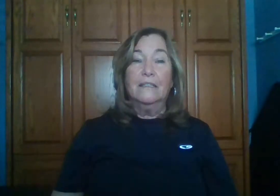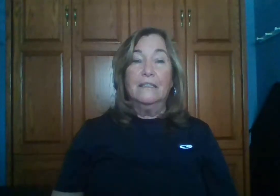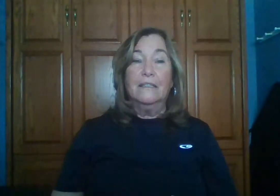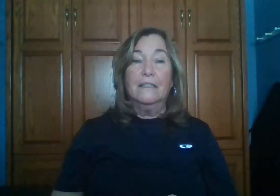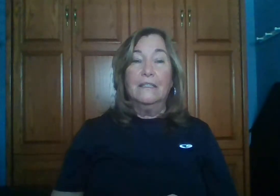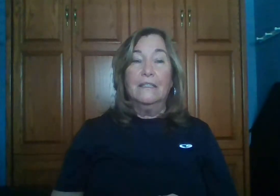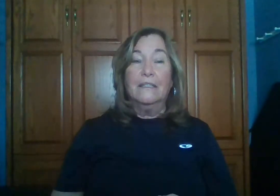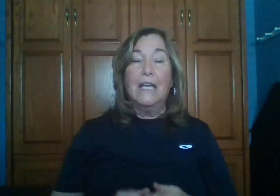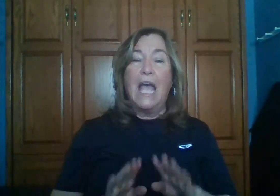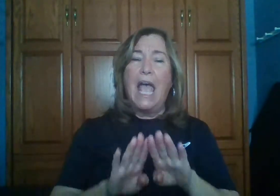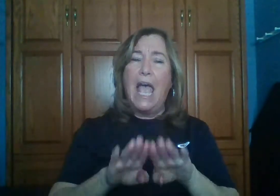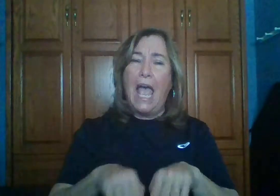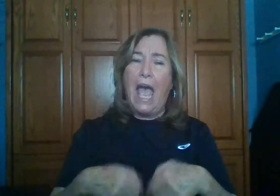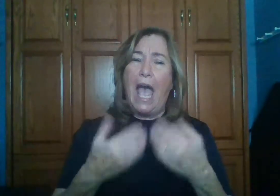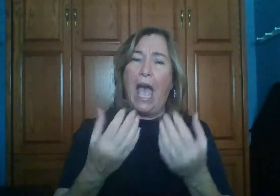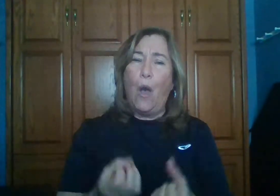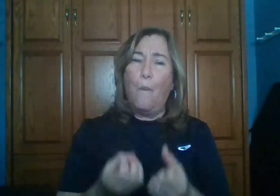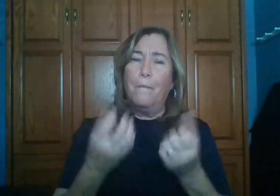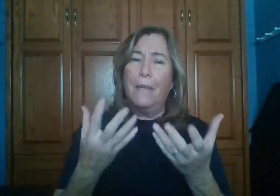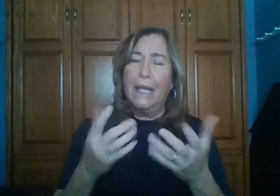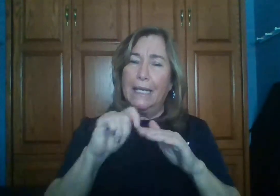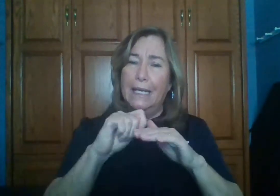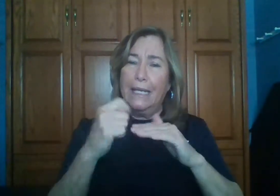How many toes do you have?